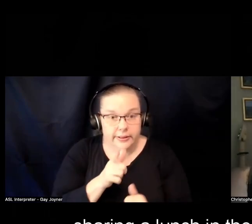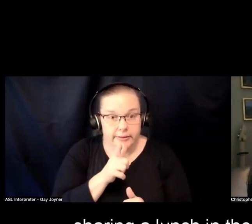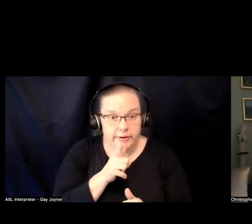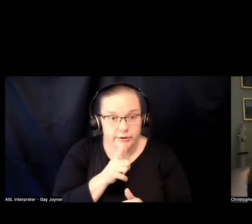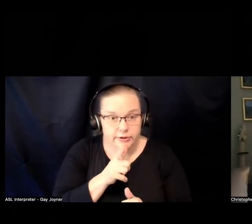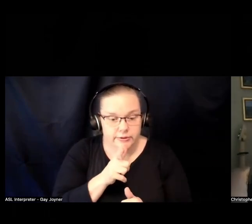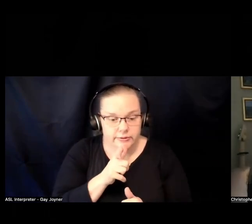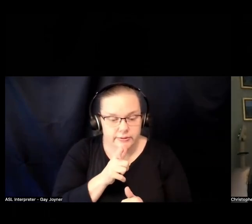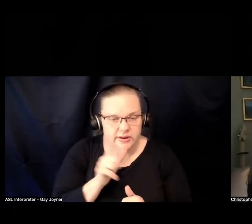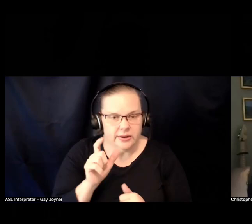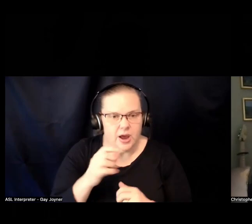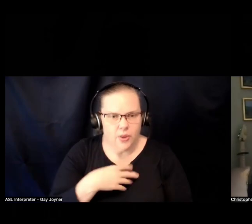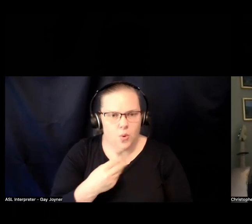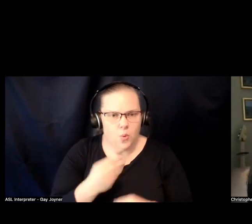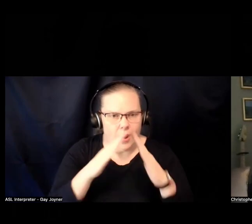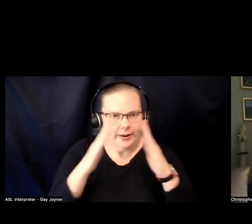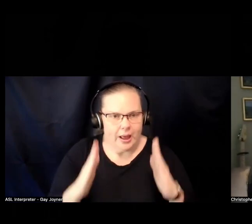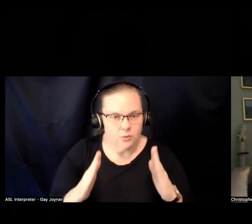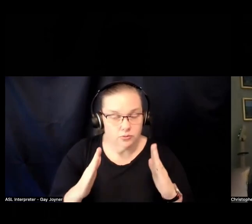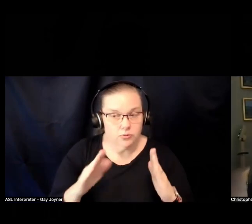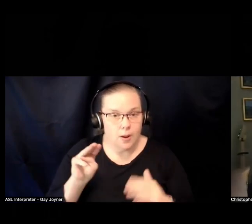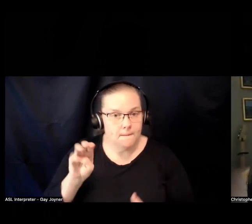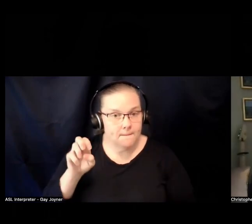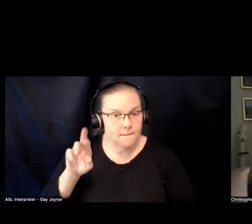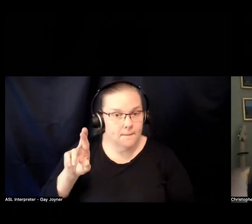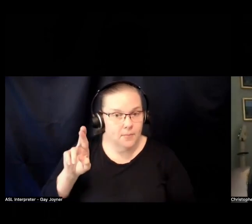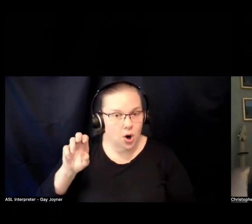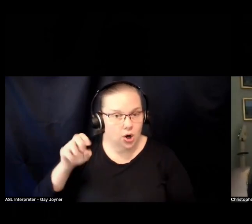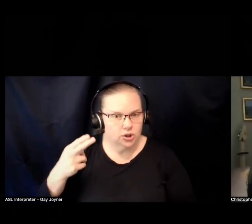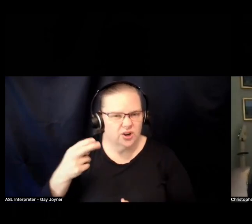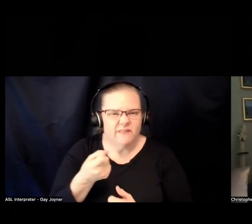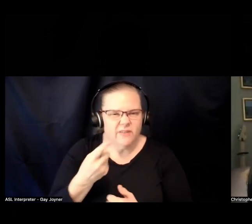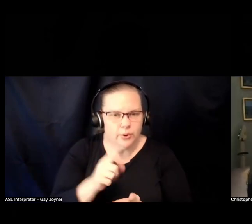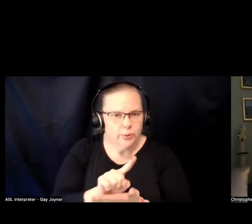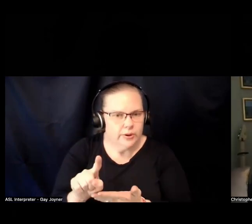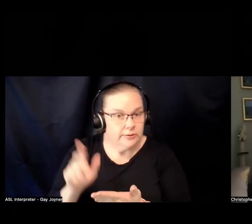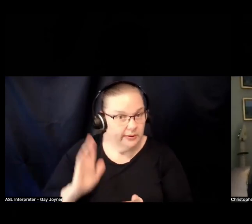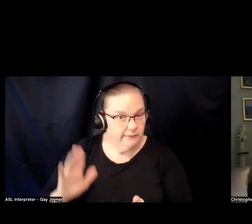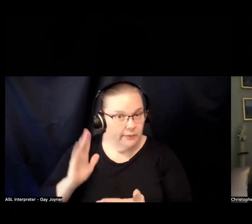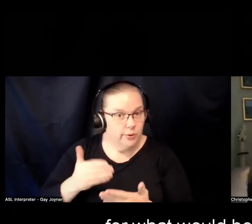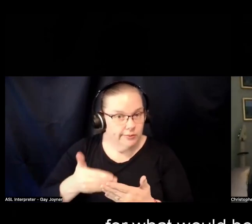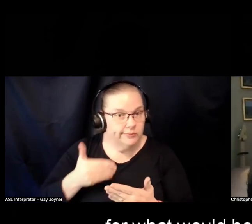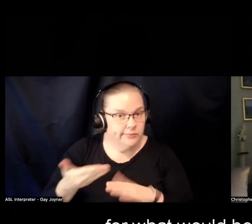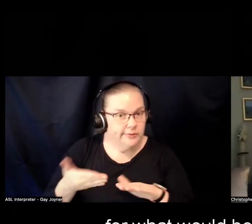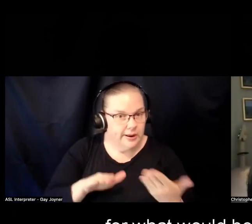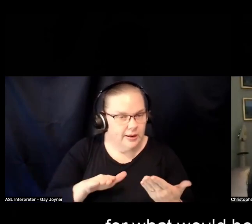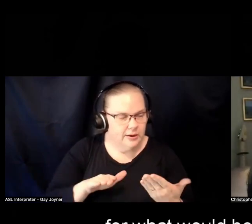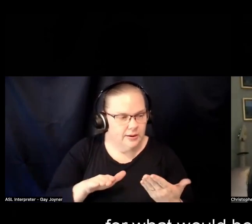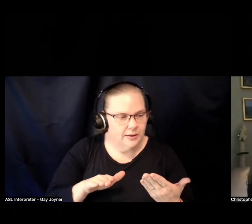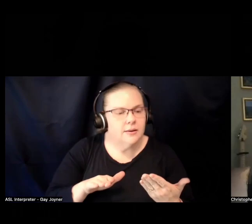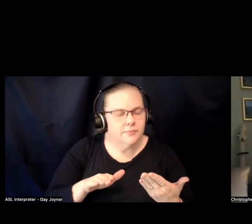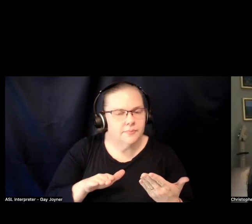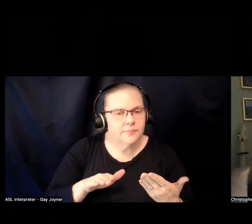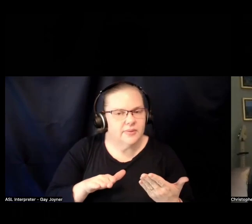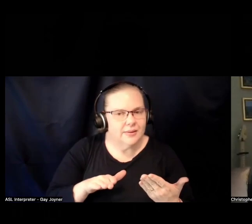of the White House on a pleasant Saturday in March, just a few weeks before he died. Before leaving the White House that day for what would be his very last